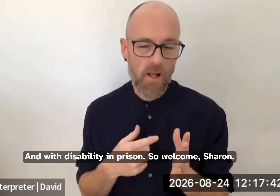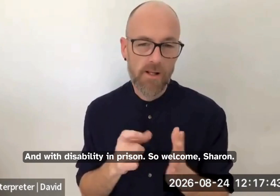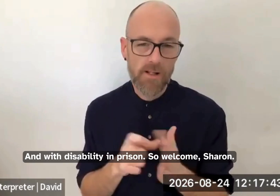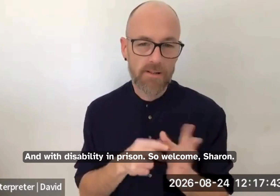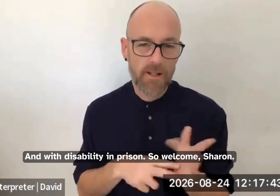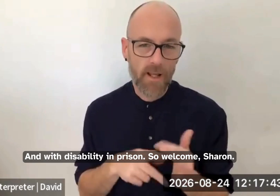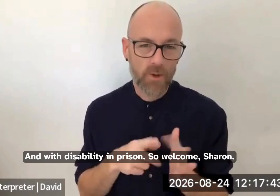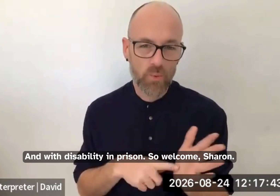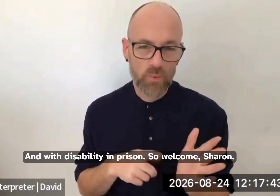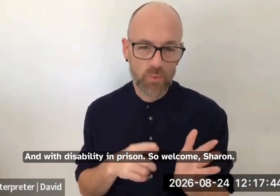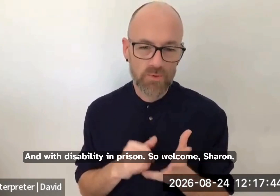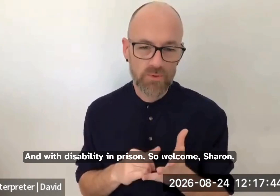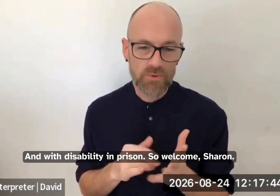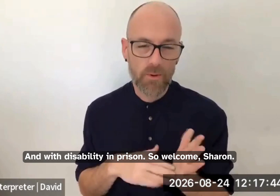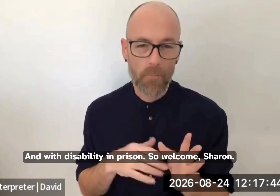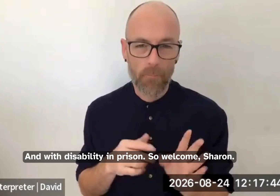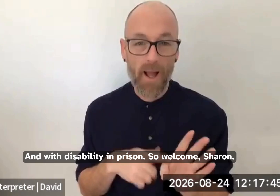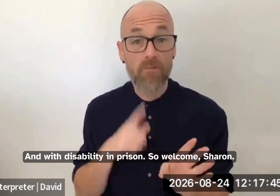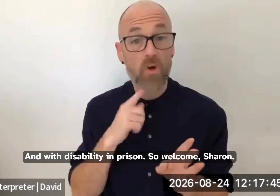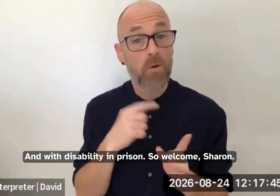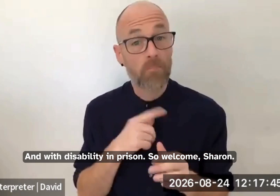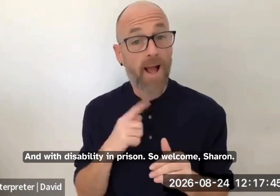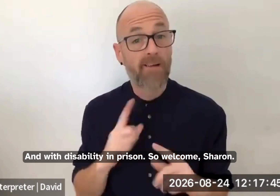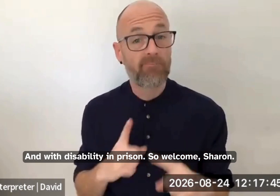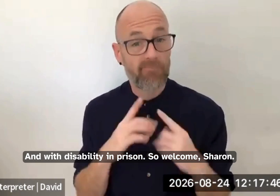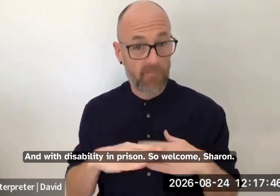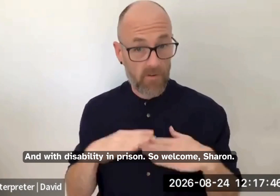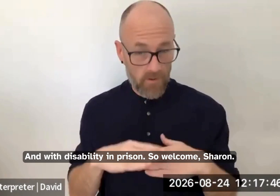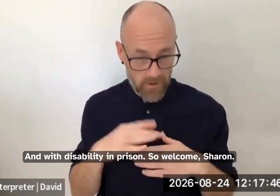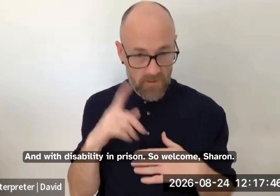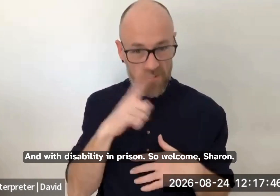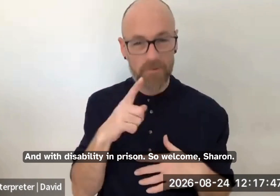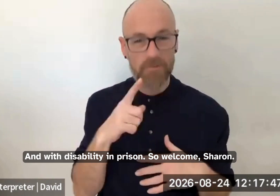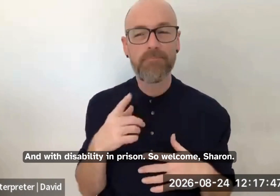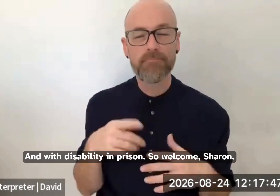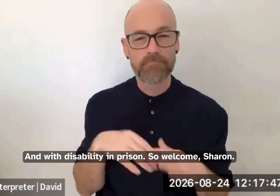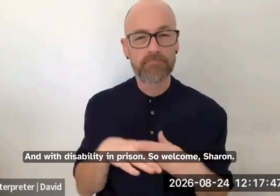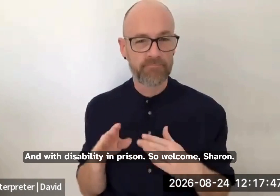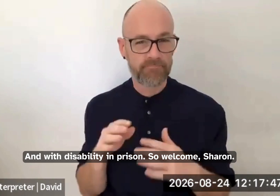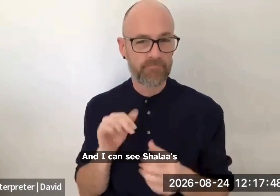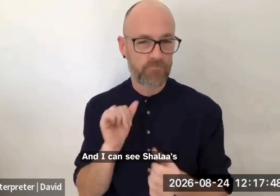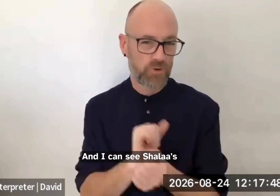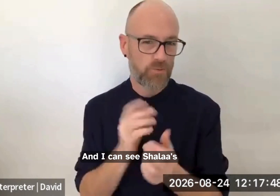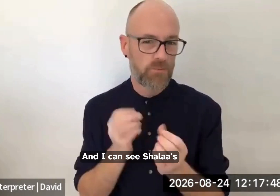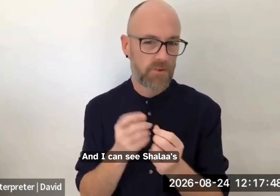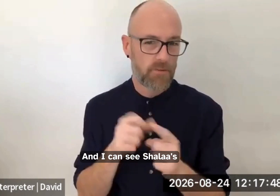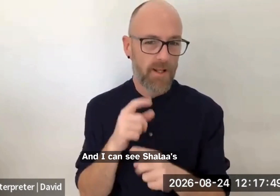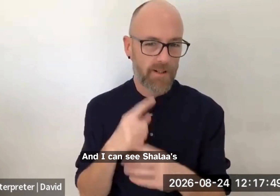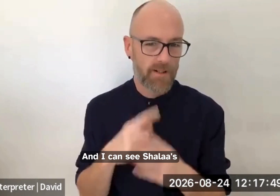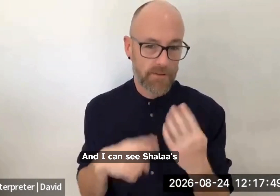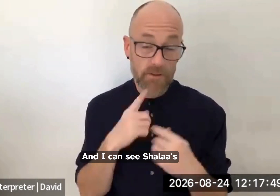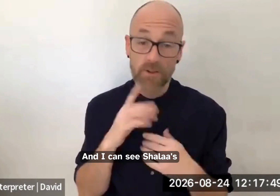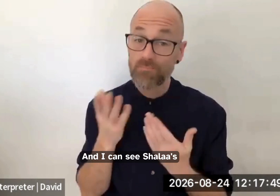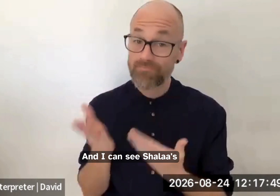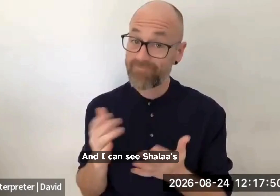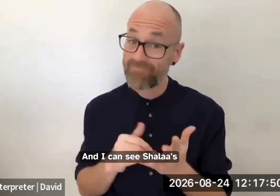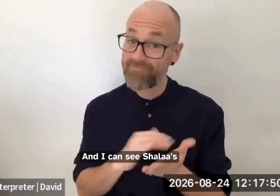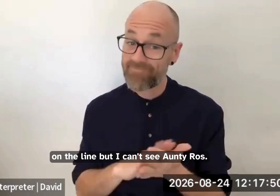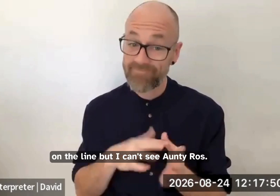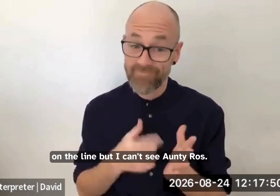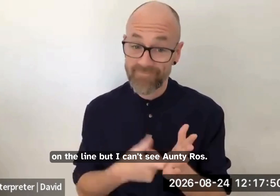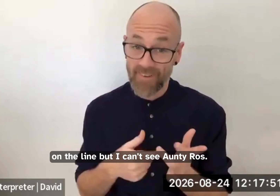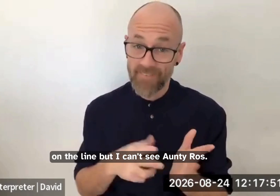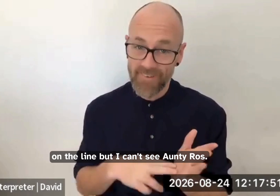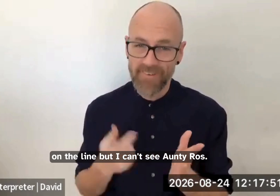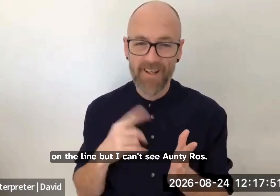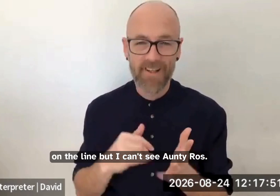with disability in prison. So welcome, Sharon. And I can see Shalar's